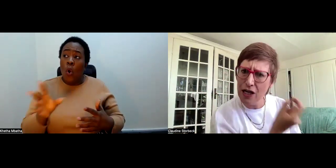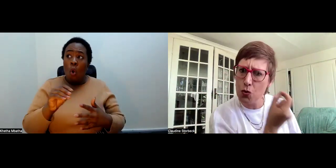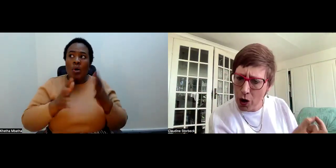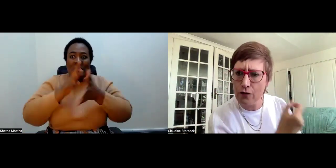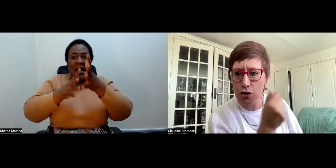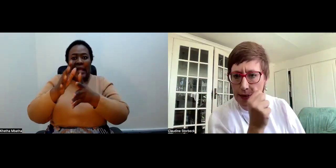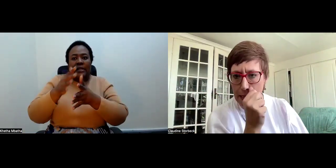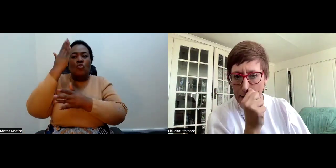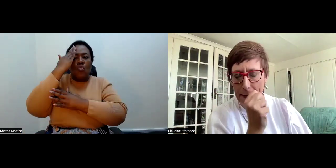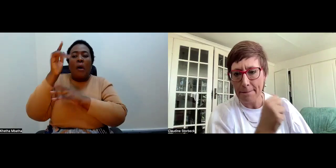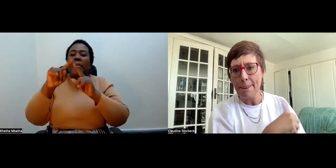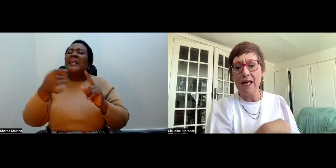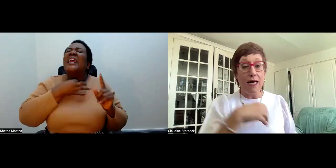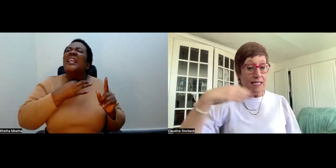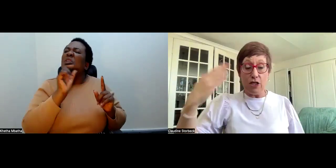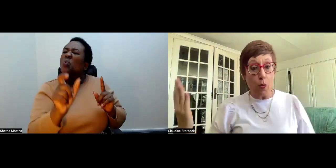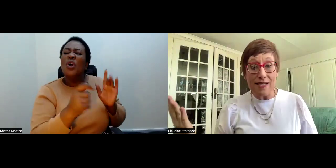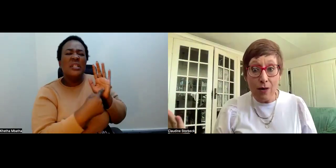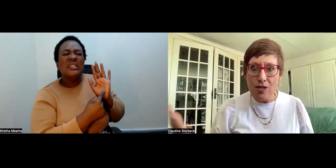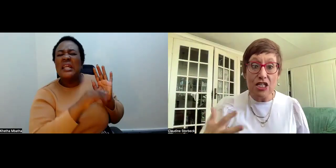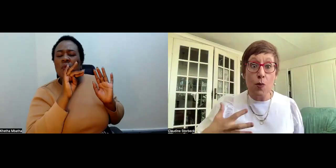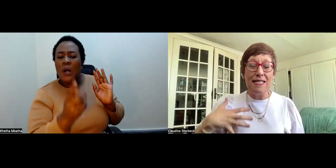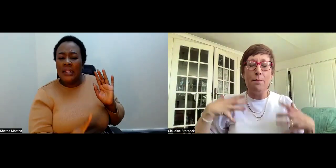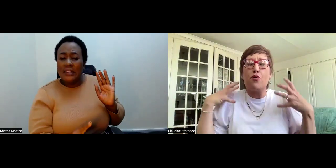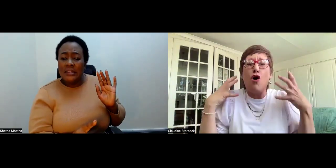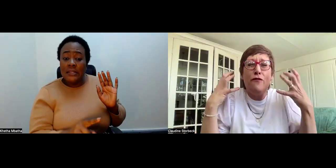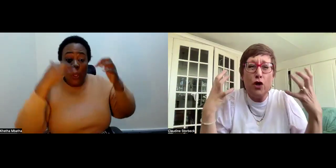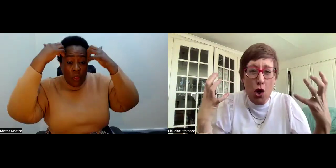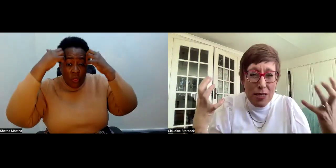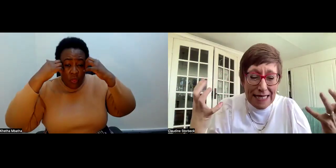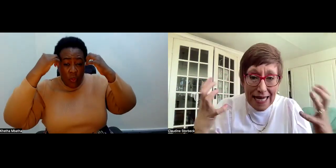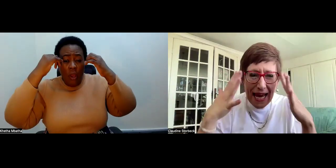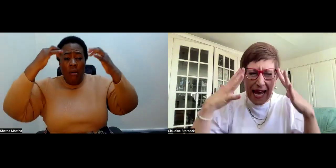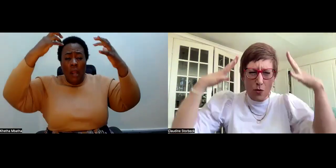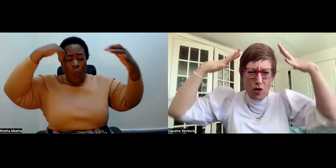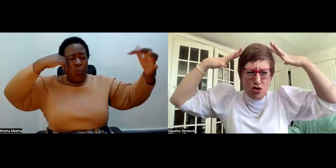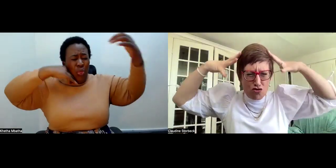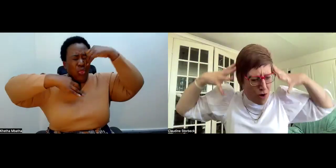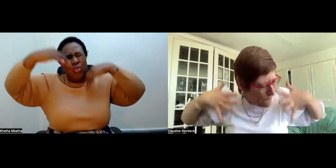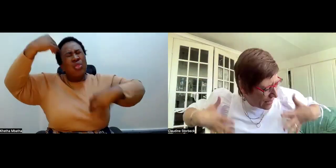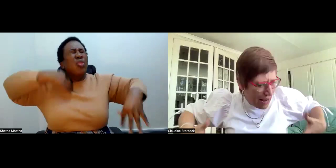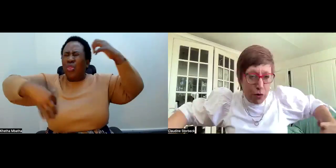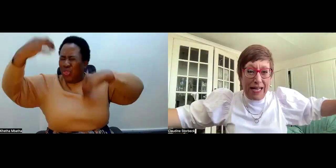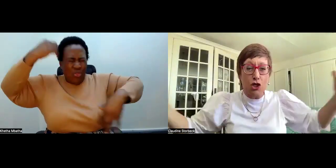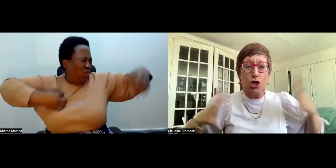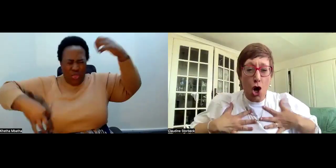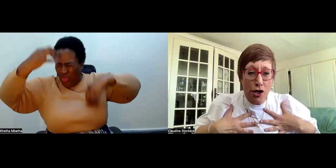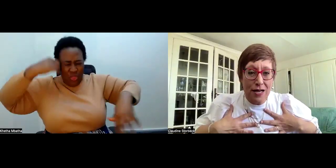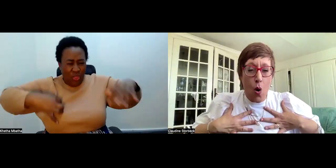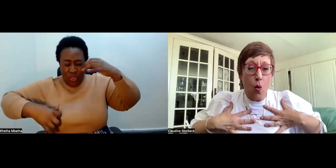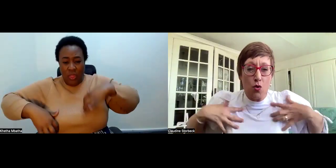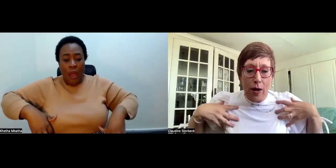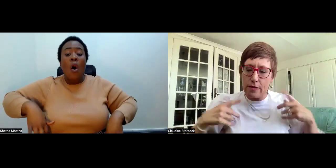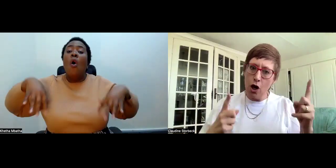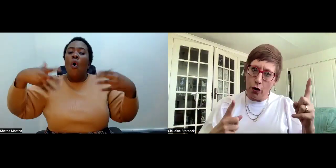is the English word for sweating? Is he sweating, or is he sweating profusely? It was dripping everywhere and his